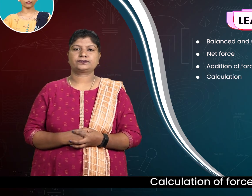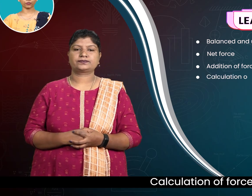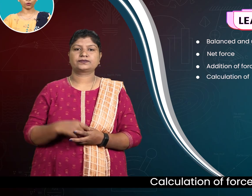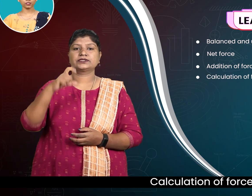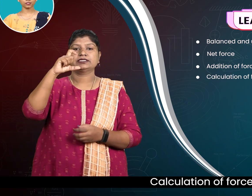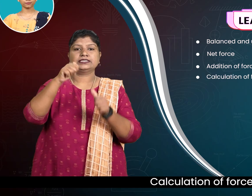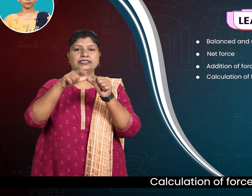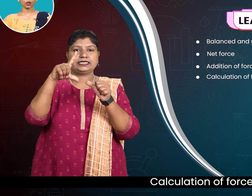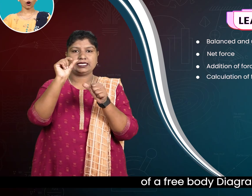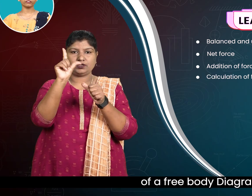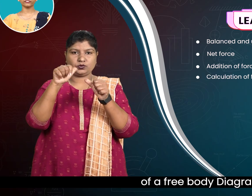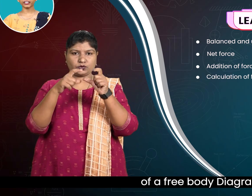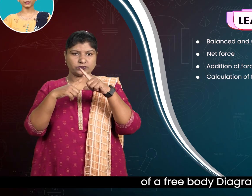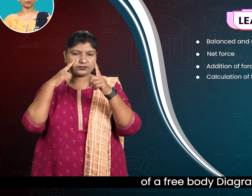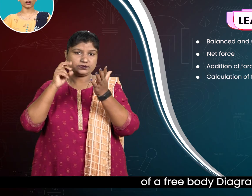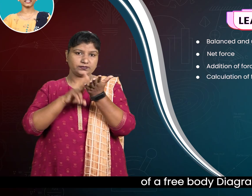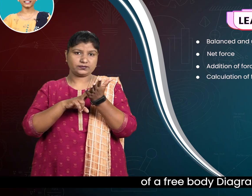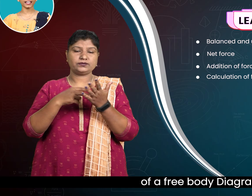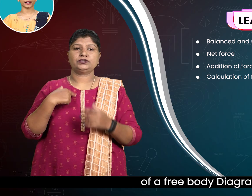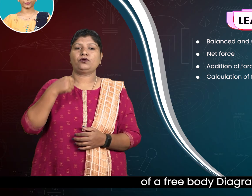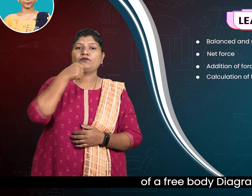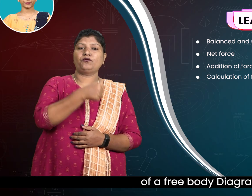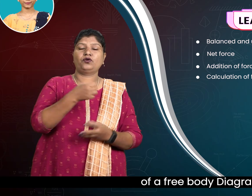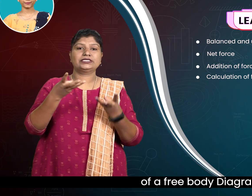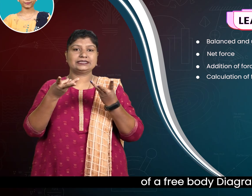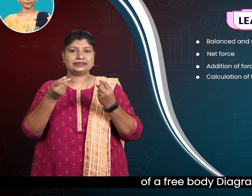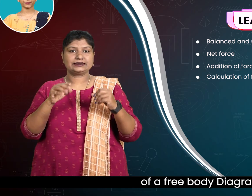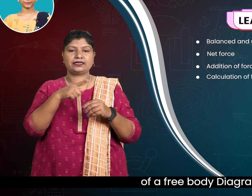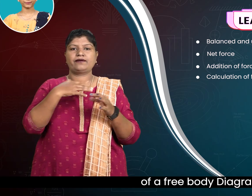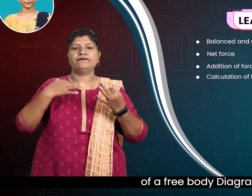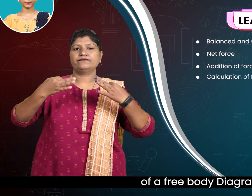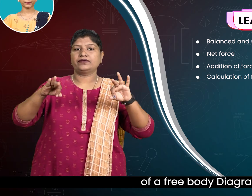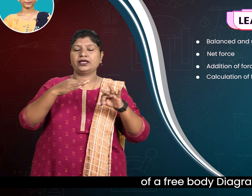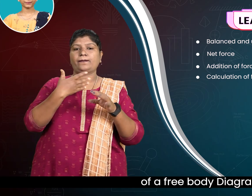calculation of force of a free body diagram.